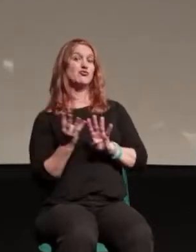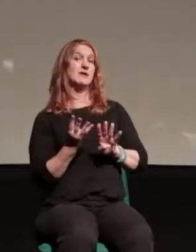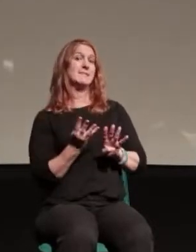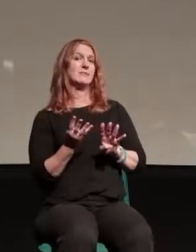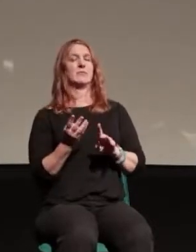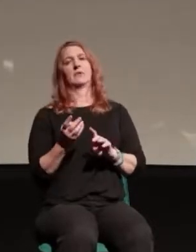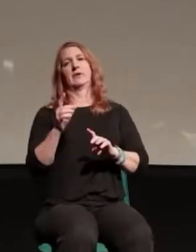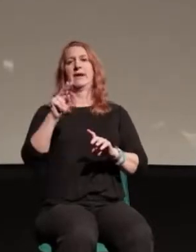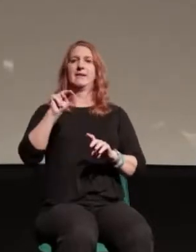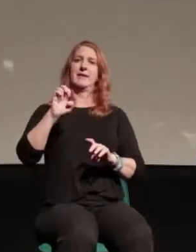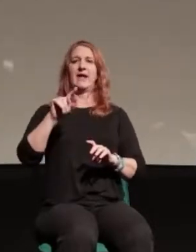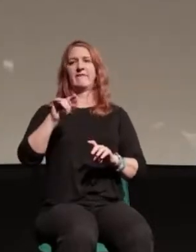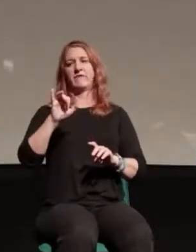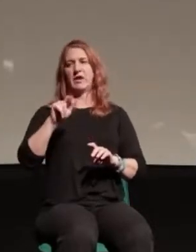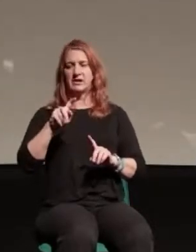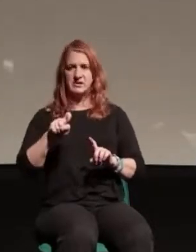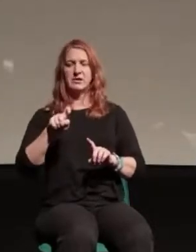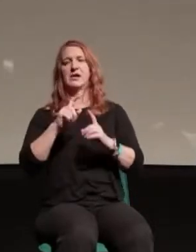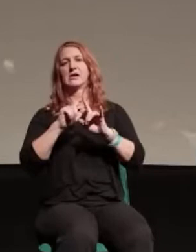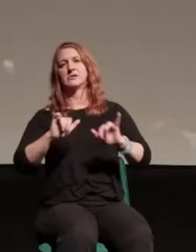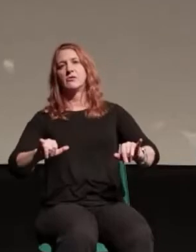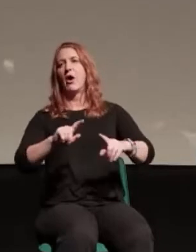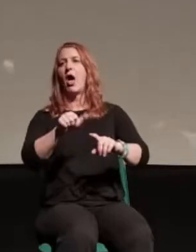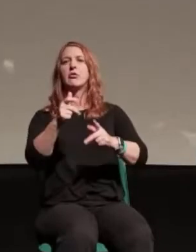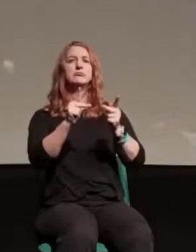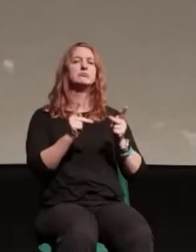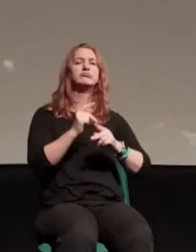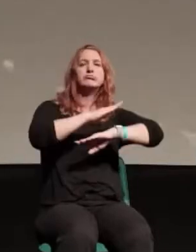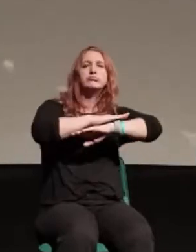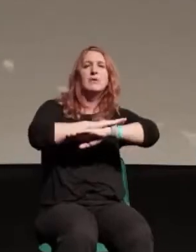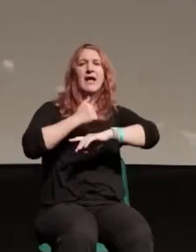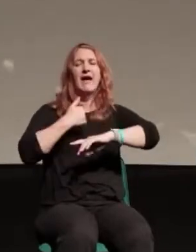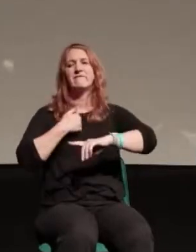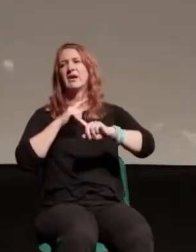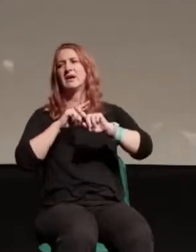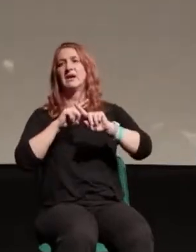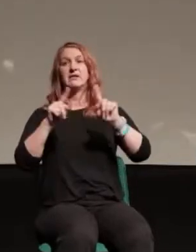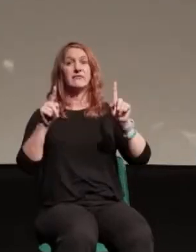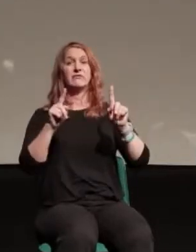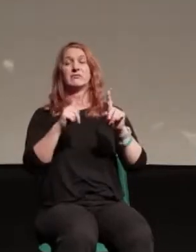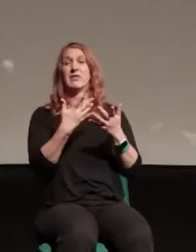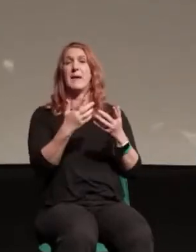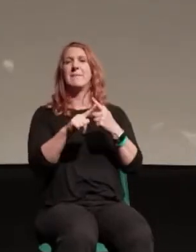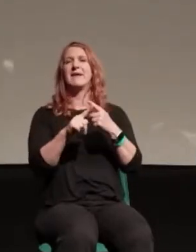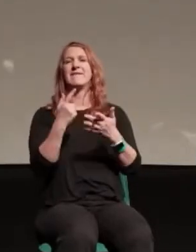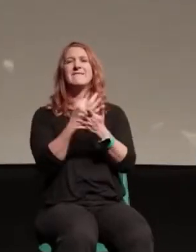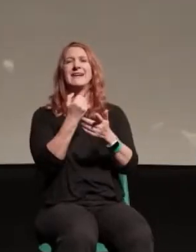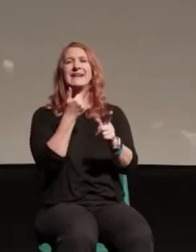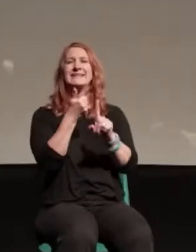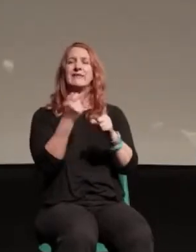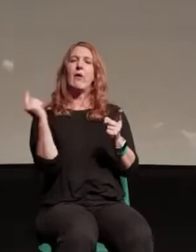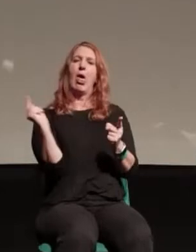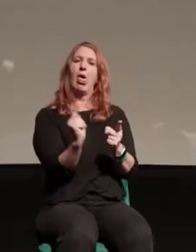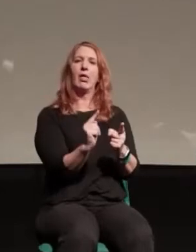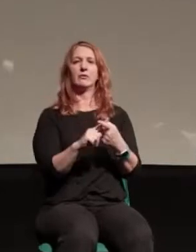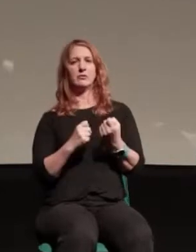up, it's, there's a lot of other places, so you don't have, and there's less funding out, in the foundation world